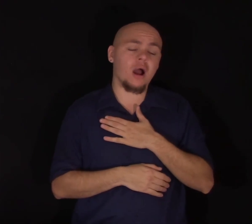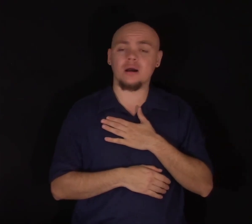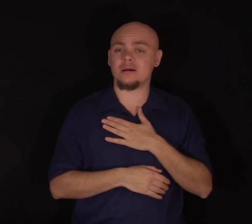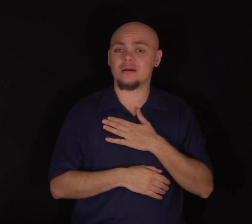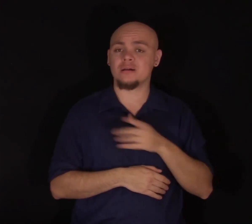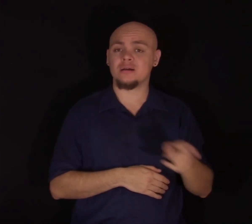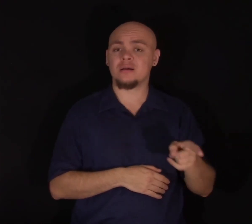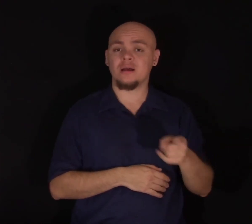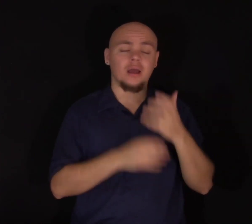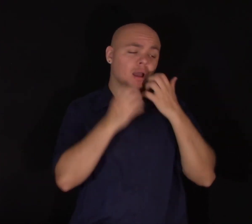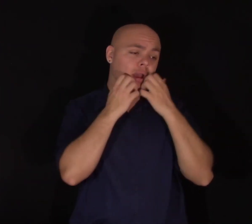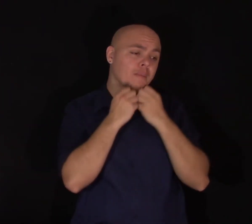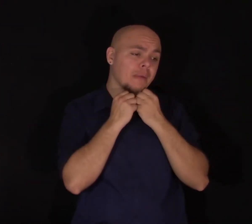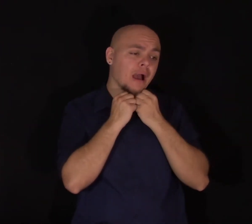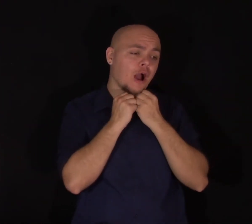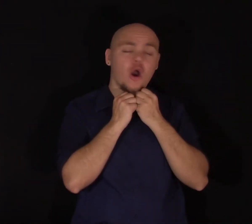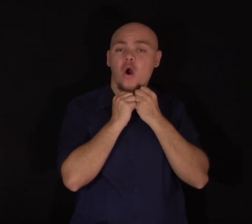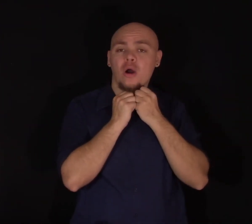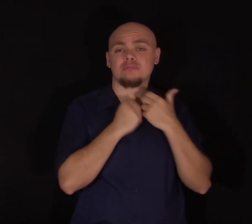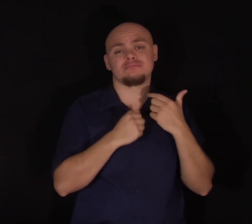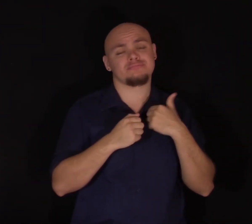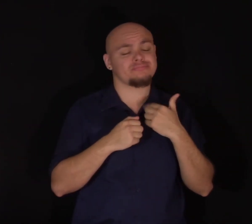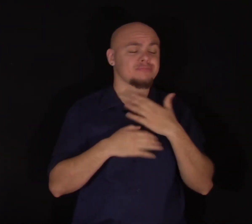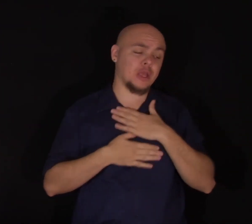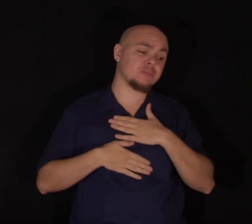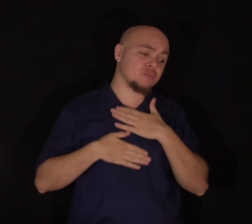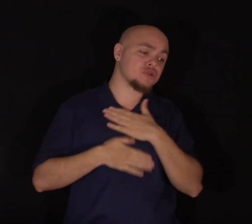so compassionate. I was just really thankful.